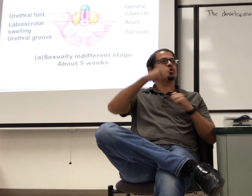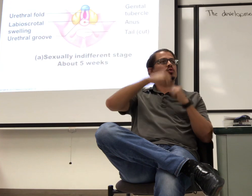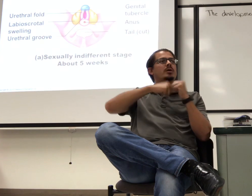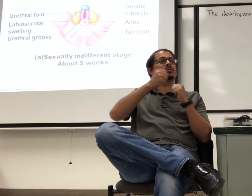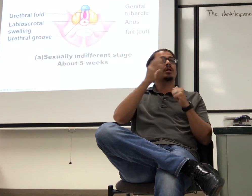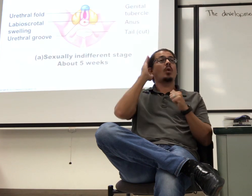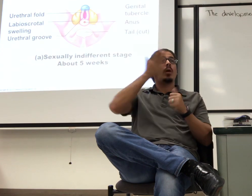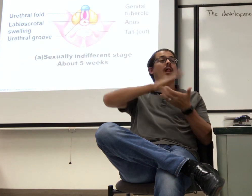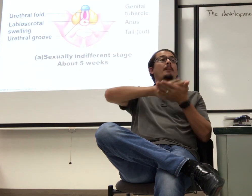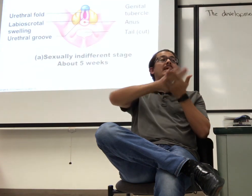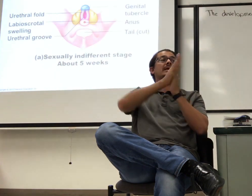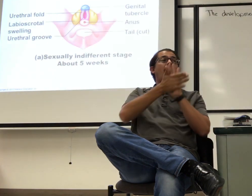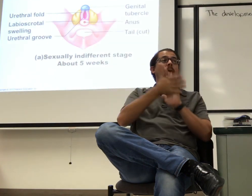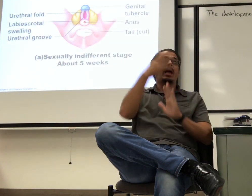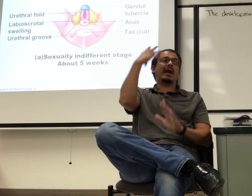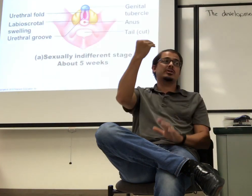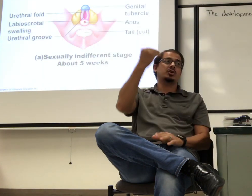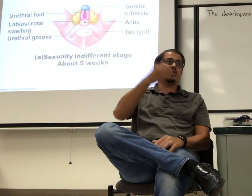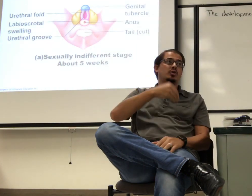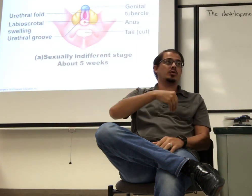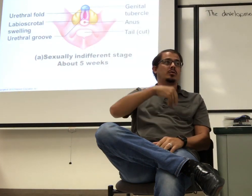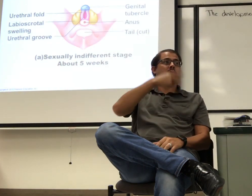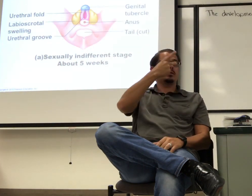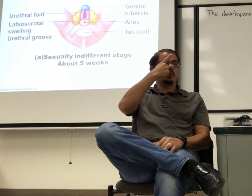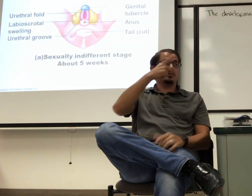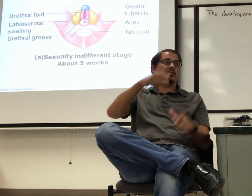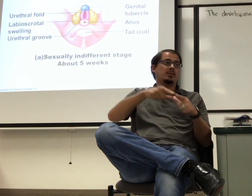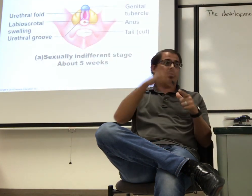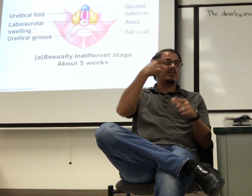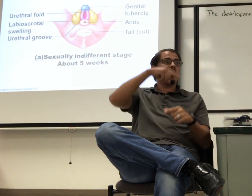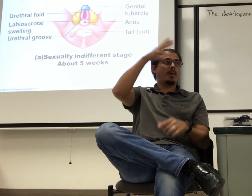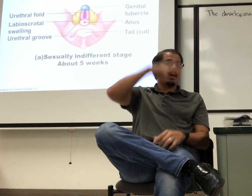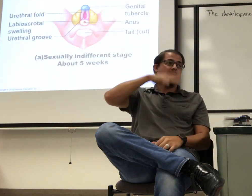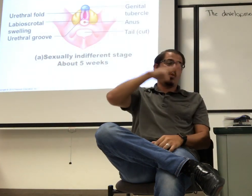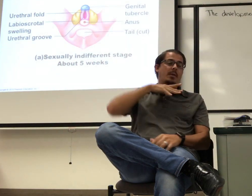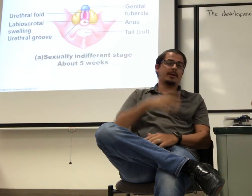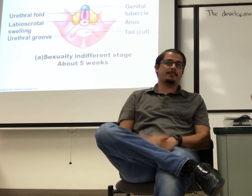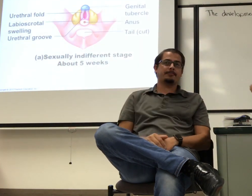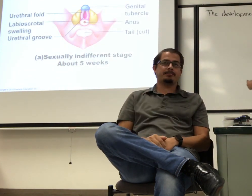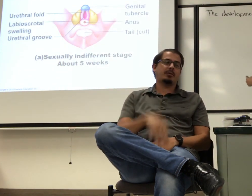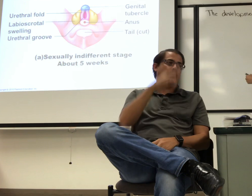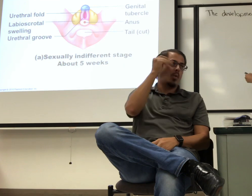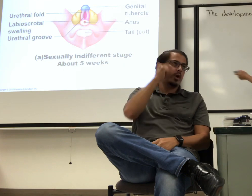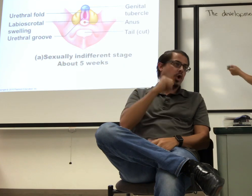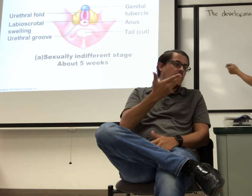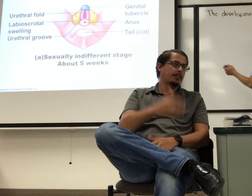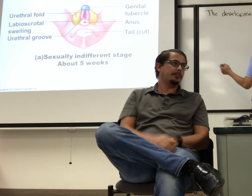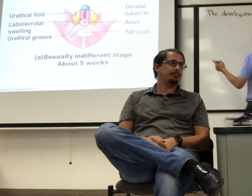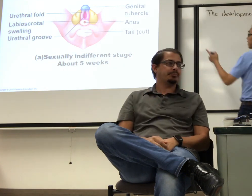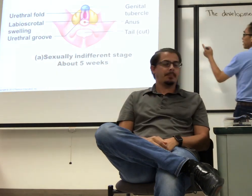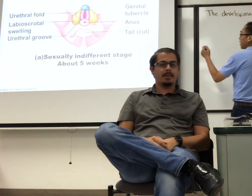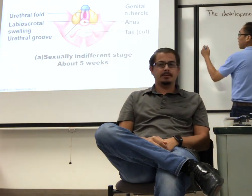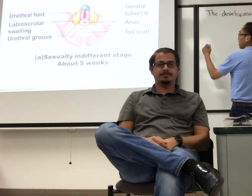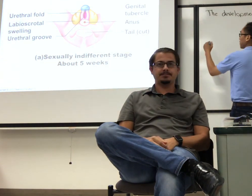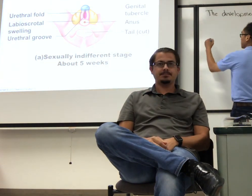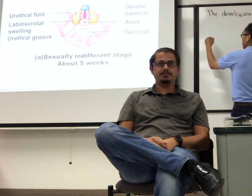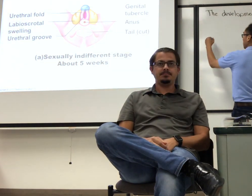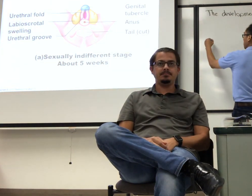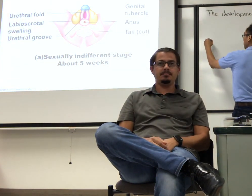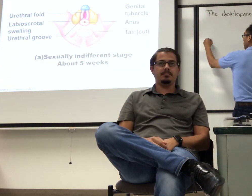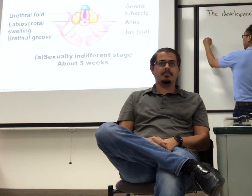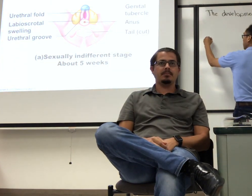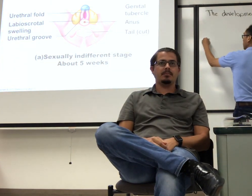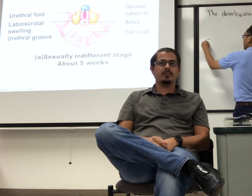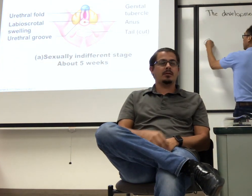that become external genitalia for men and for women, for a boy or for a girl. So they highlight the